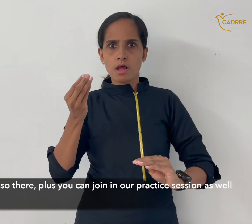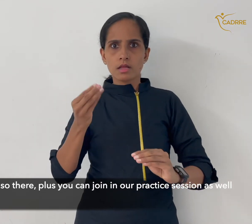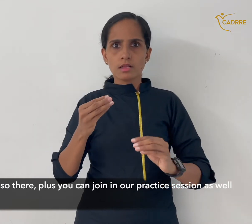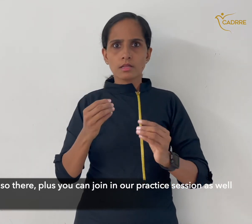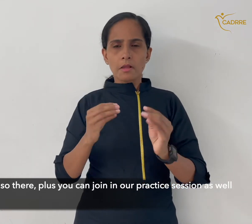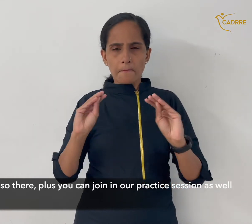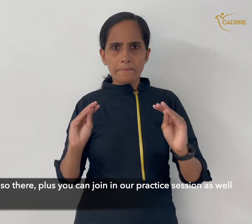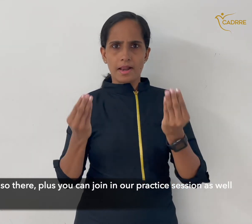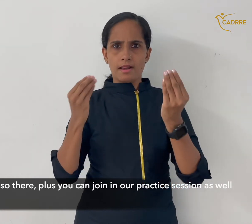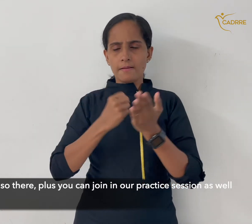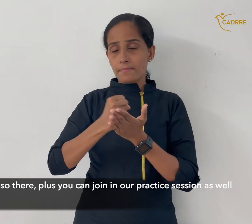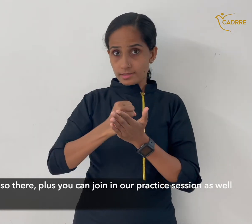our practice session as well